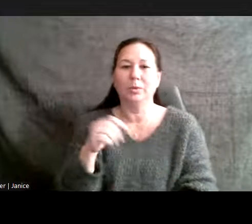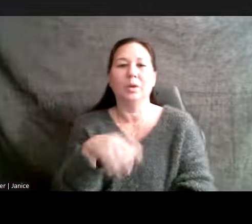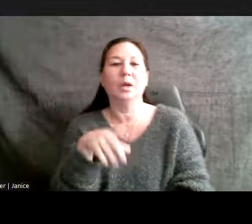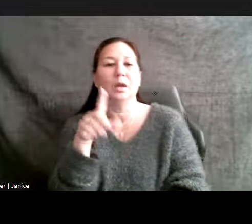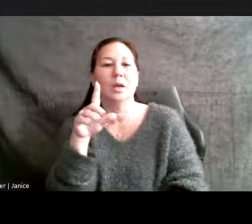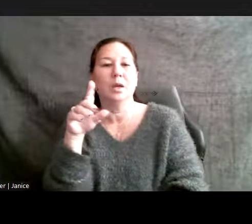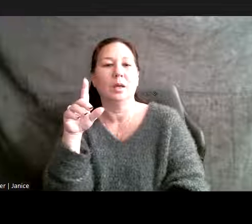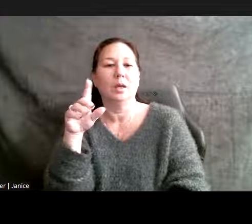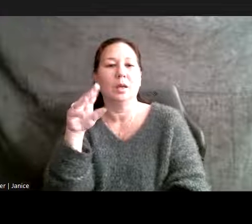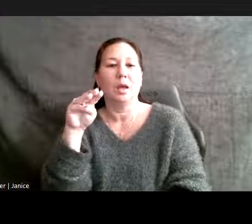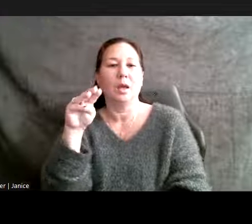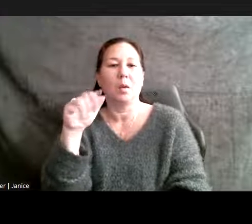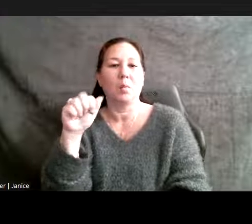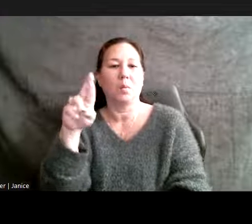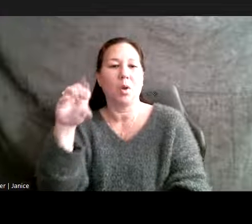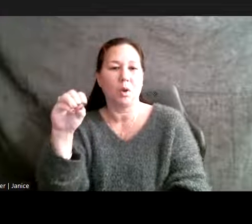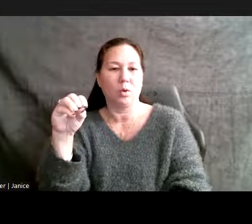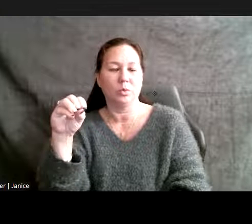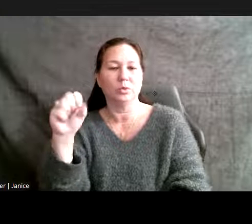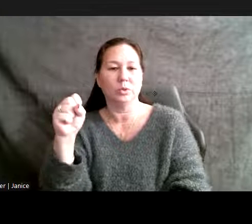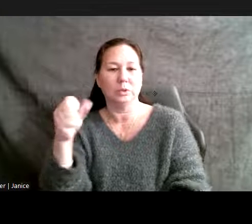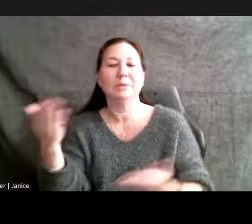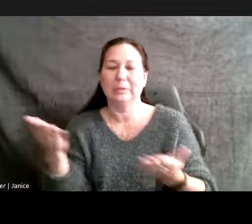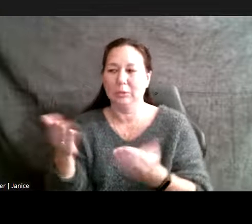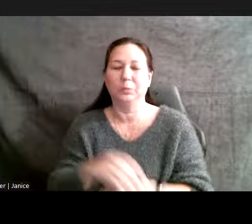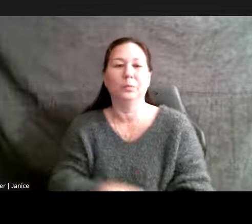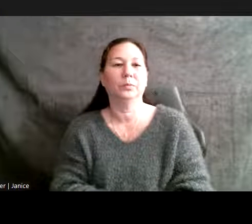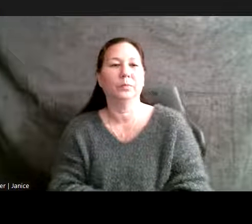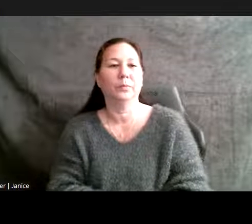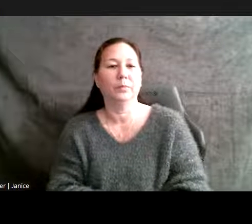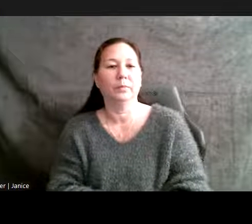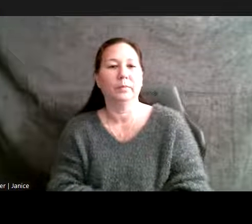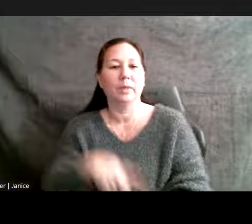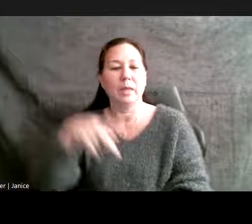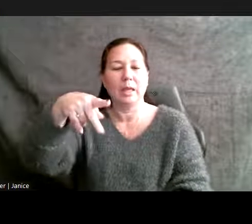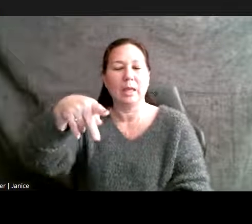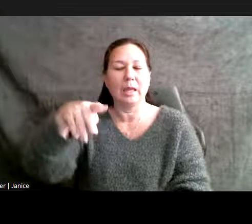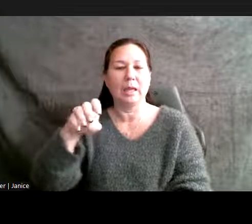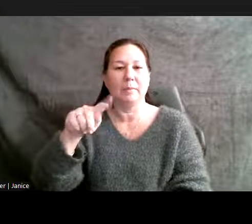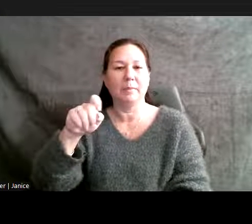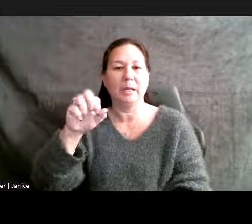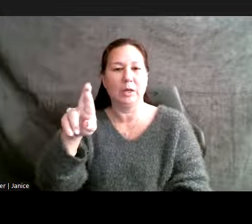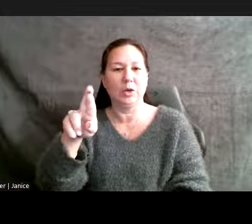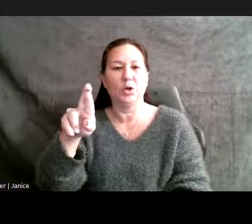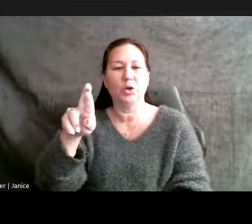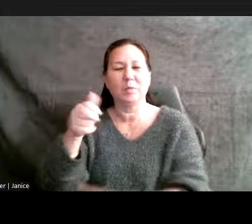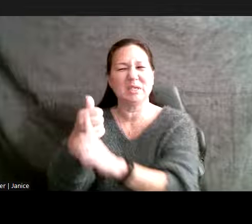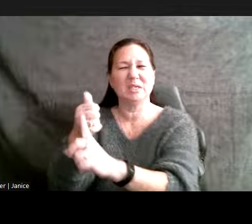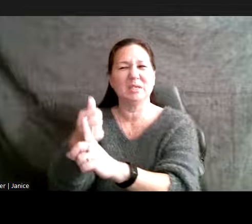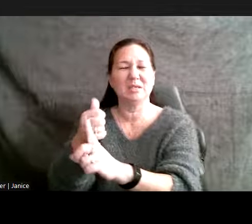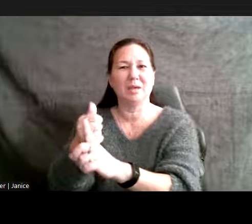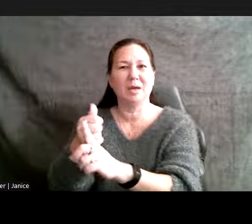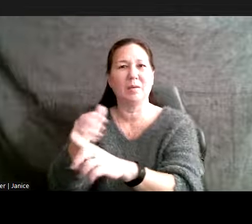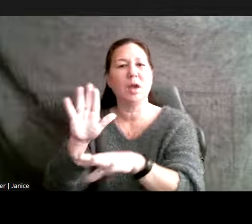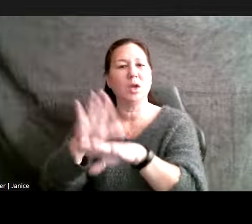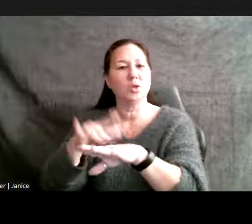Marcos Luna, please. Here. Thank you, Marcos. Peter Mate has told us that he is on a flight